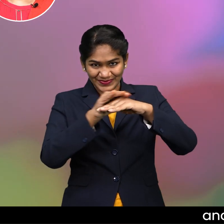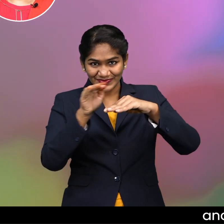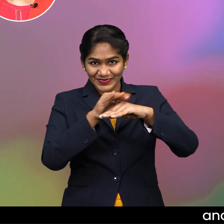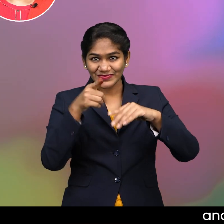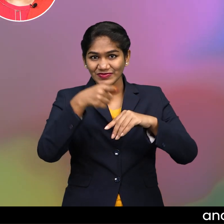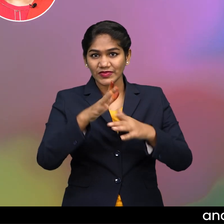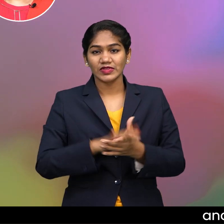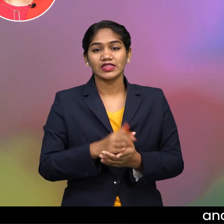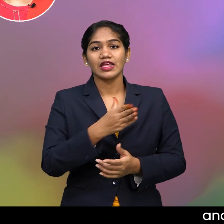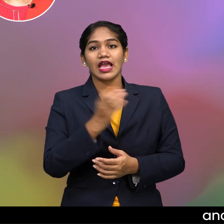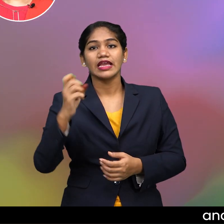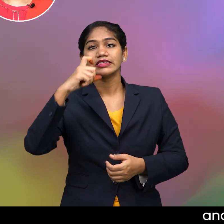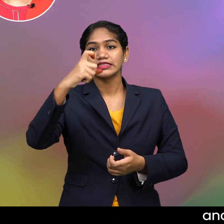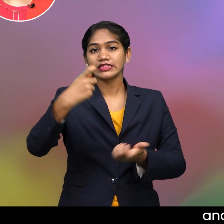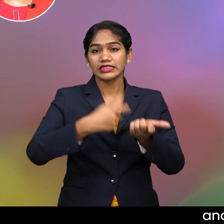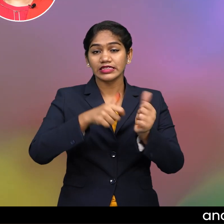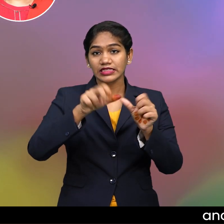and cranium.